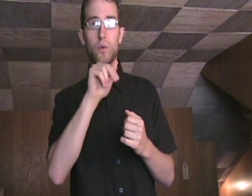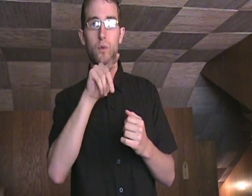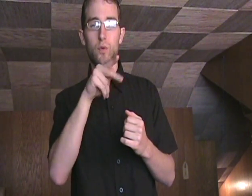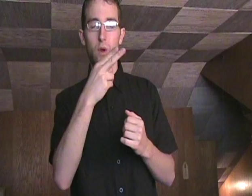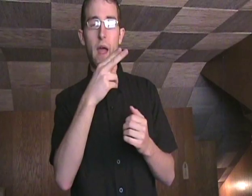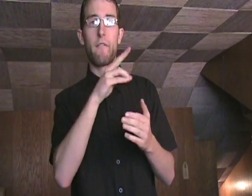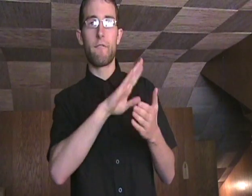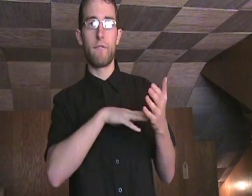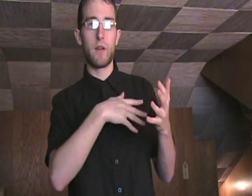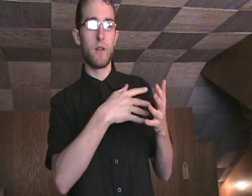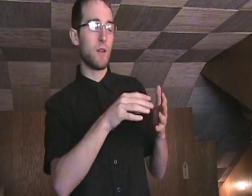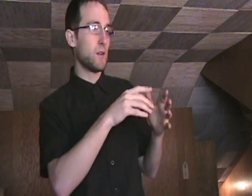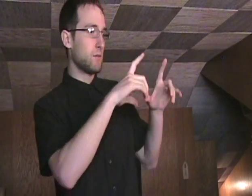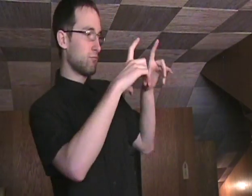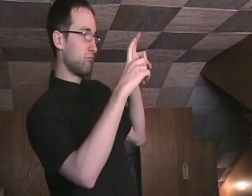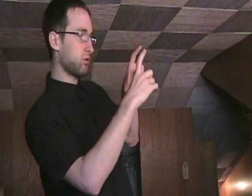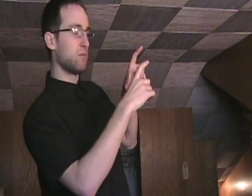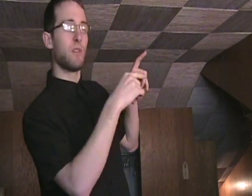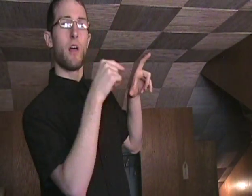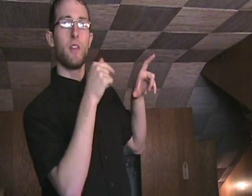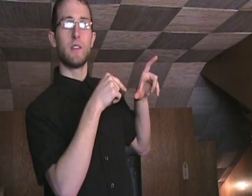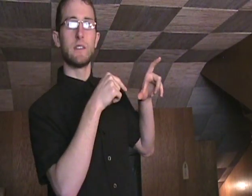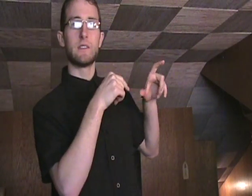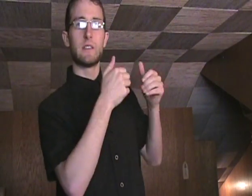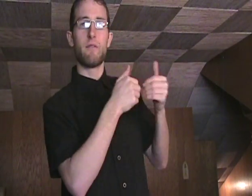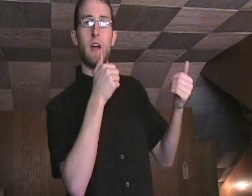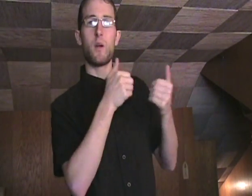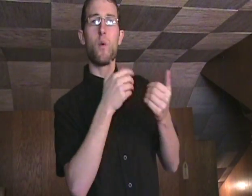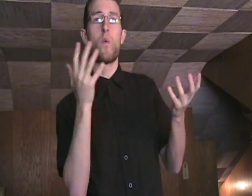What's this graph divided into? Will?